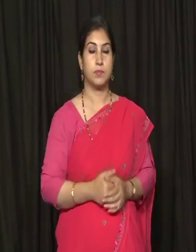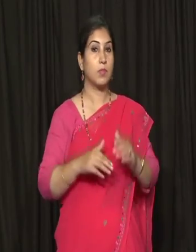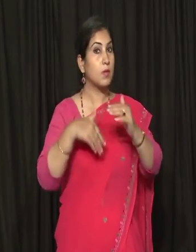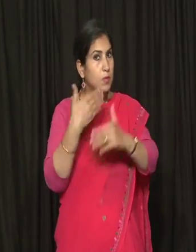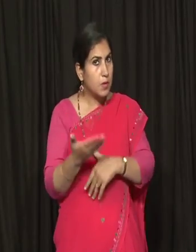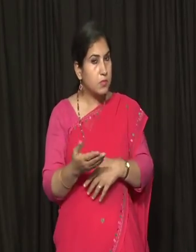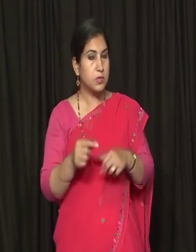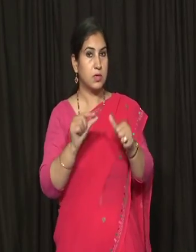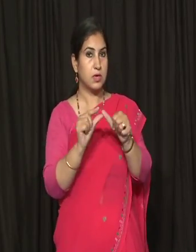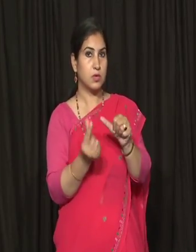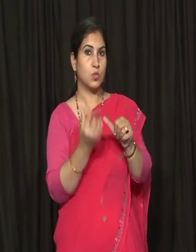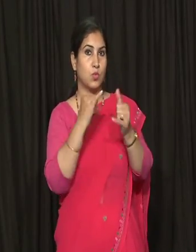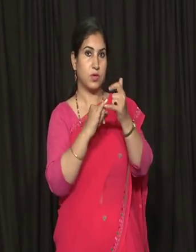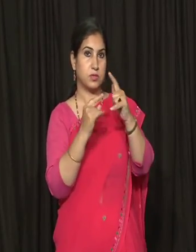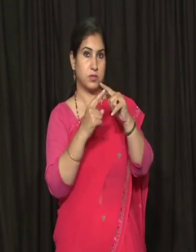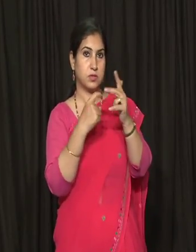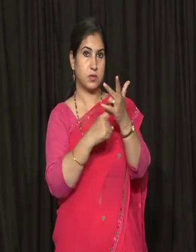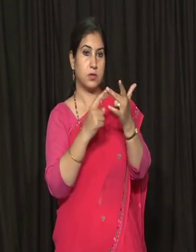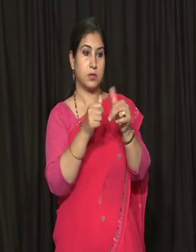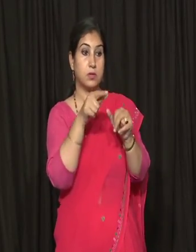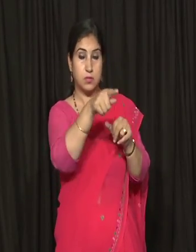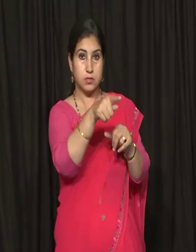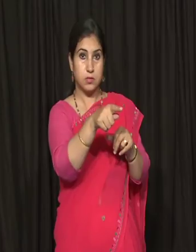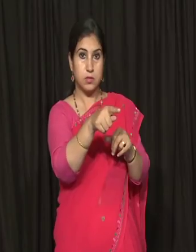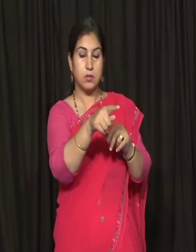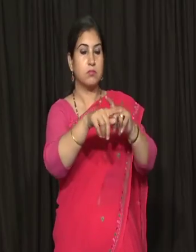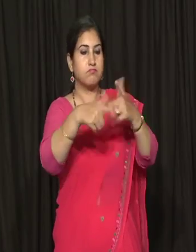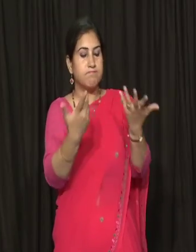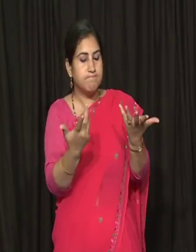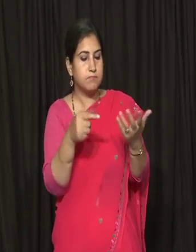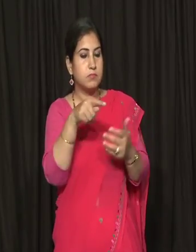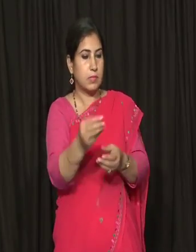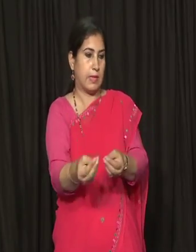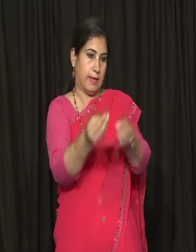Later, Austria had to give Venice to Italy.